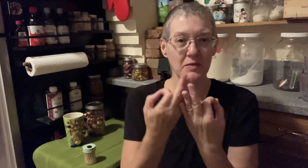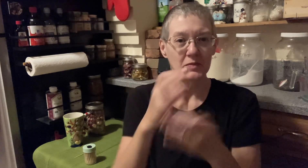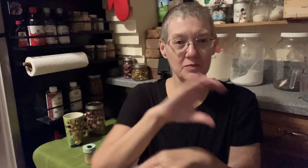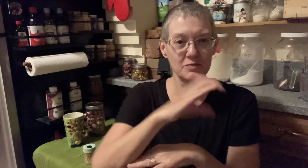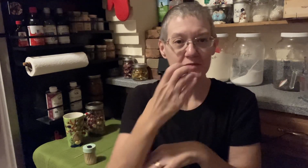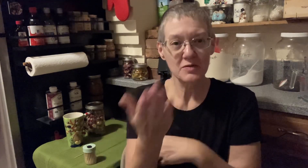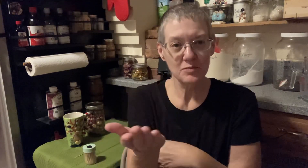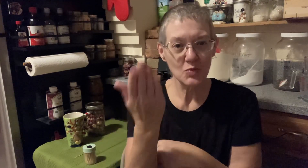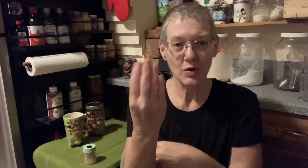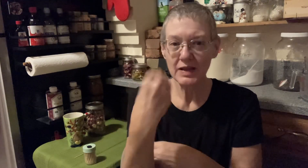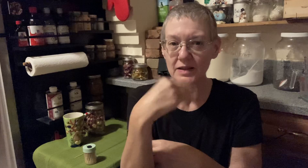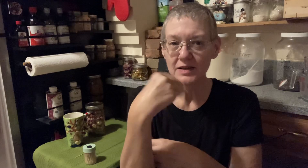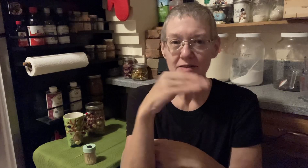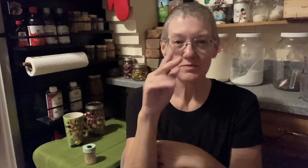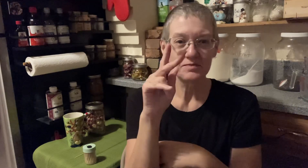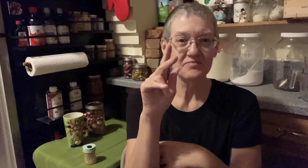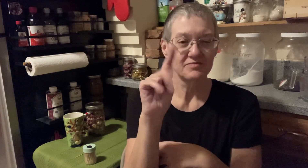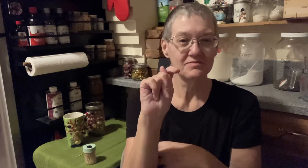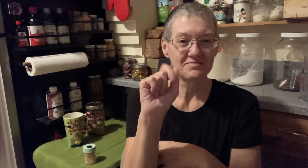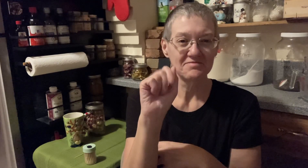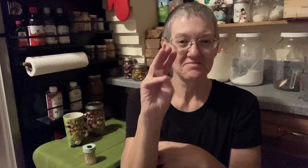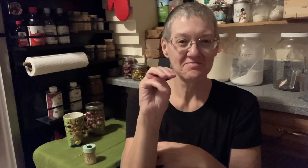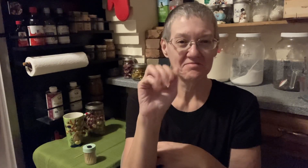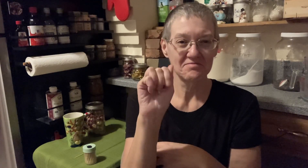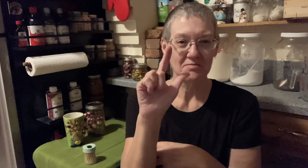It's a tradition in my family Christmas morning to eat tamales.